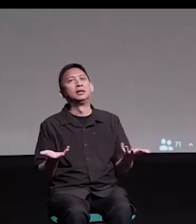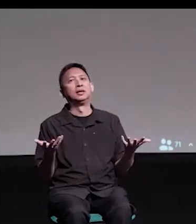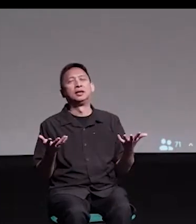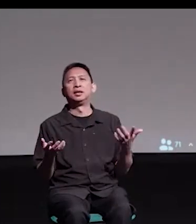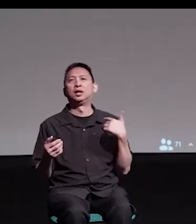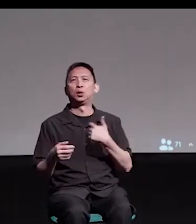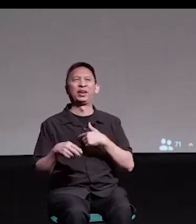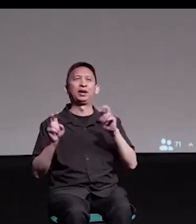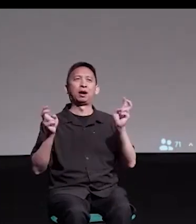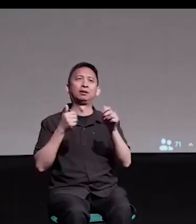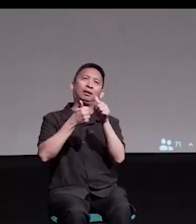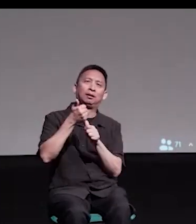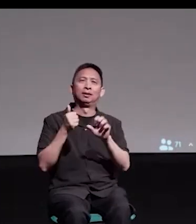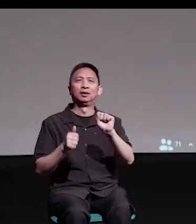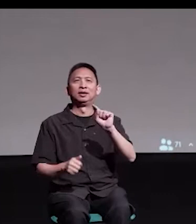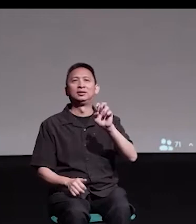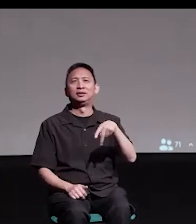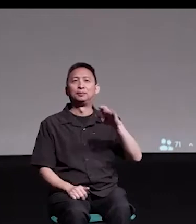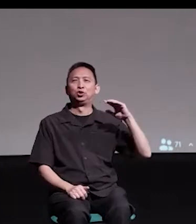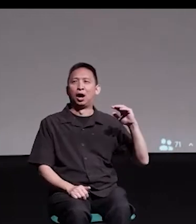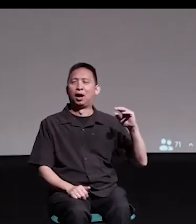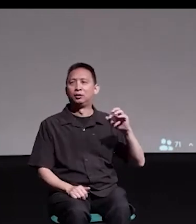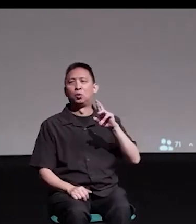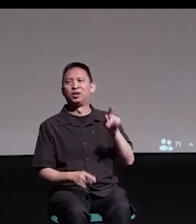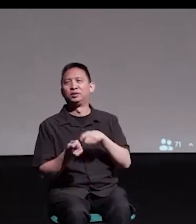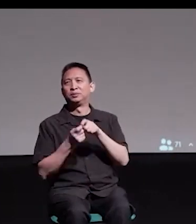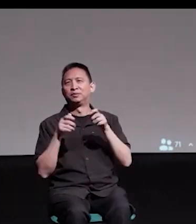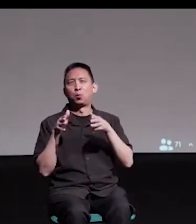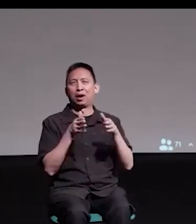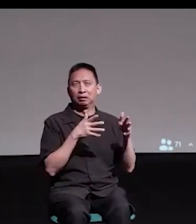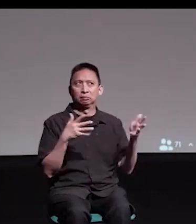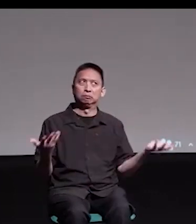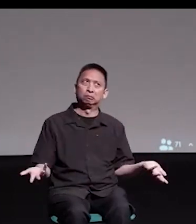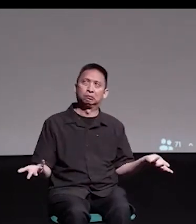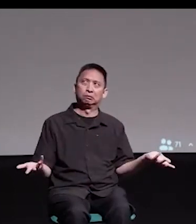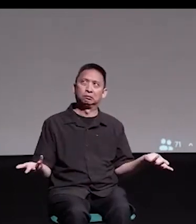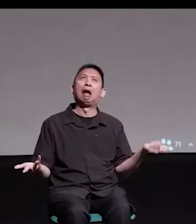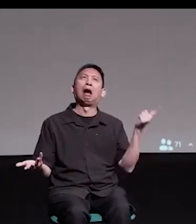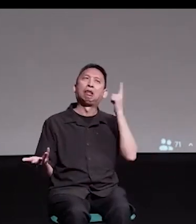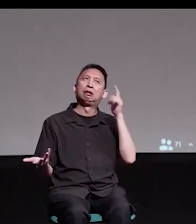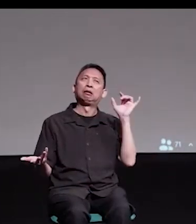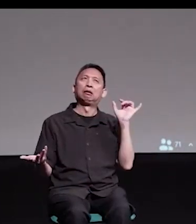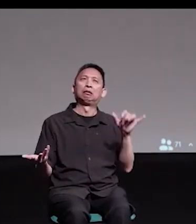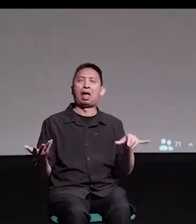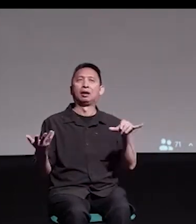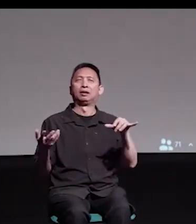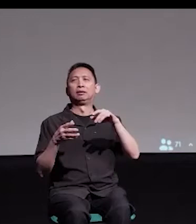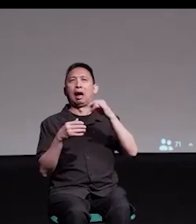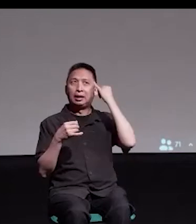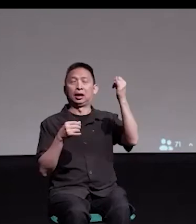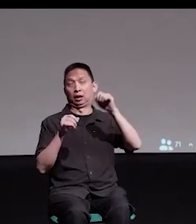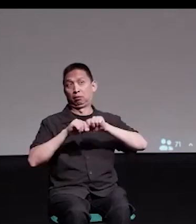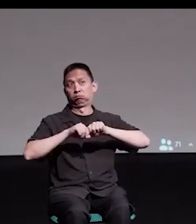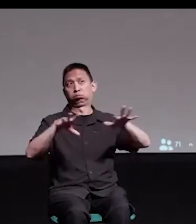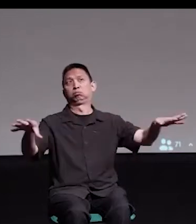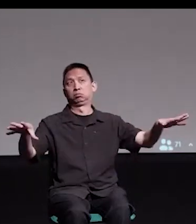we're the stepchildren or it has to just be a certain way, that's already been kind of exploded and it's going to continue to explode into the universe,